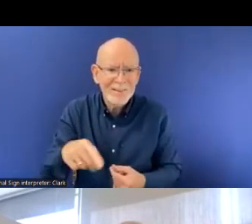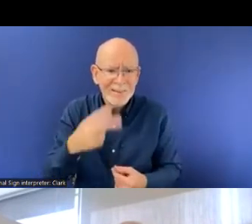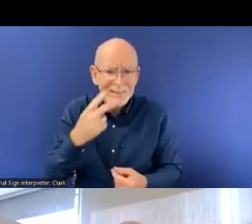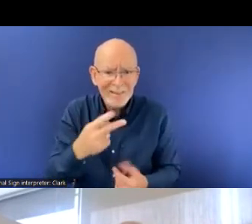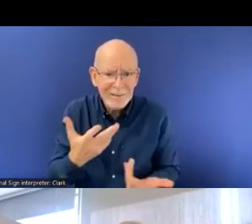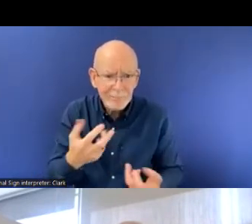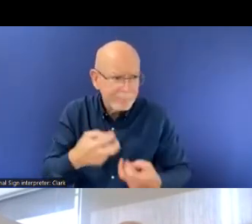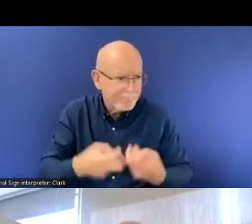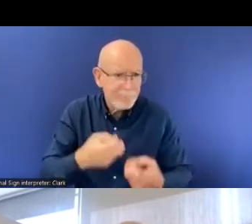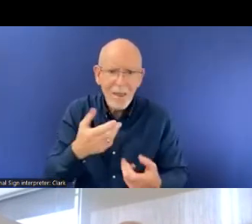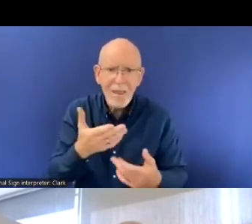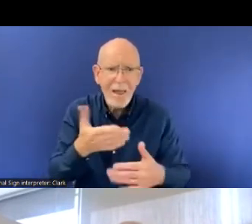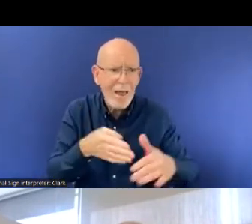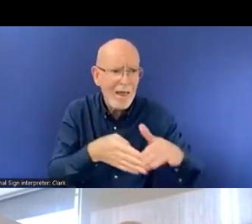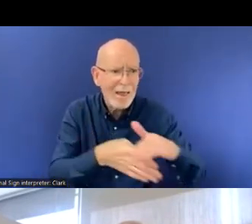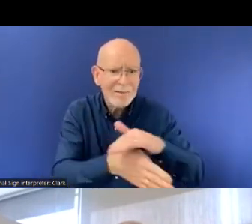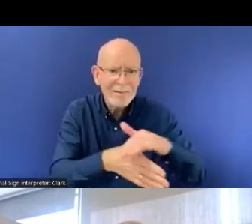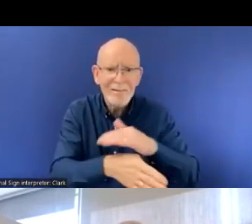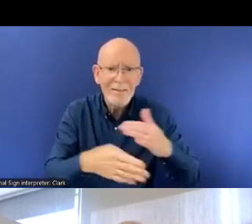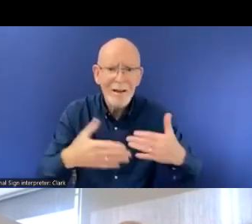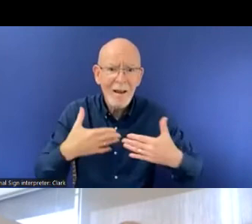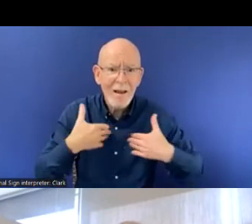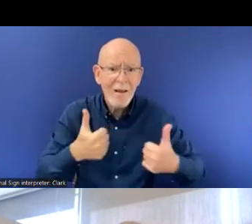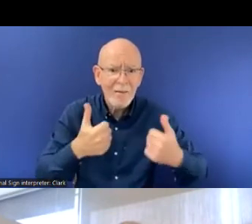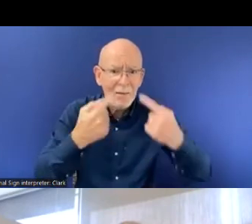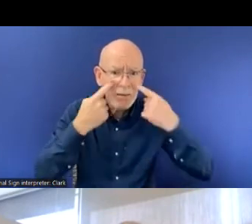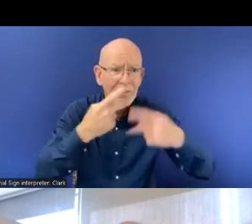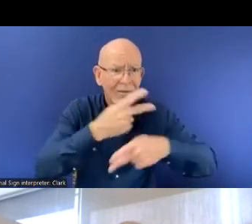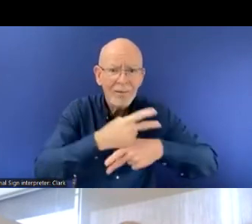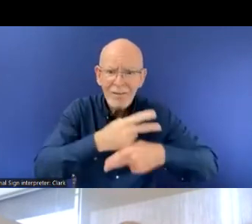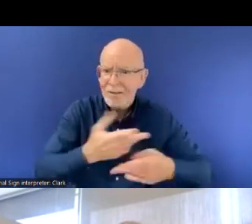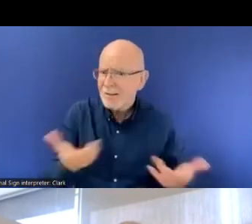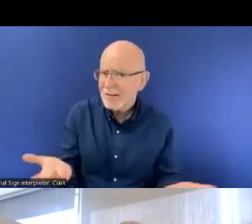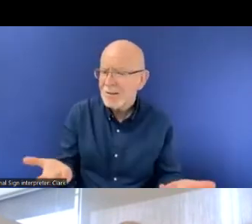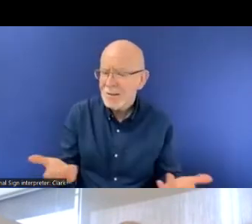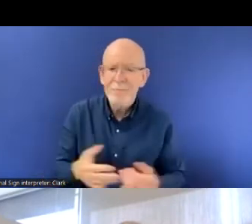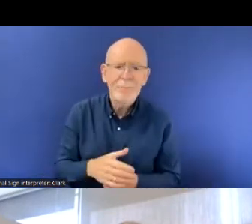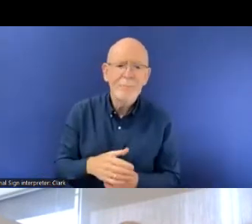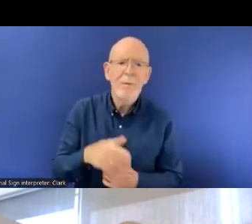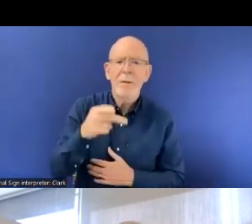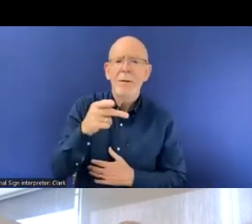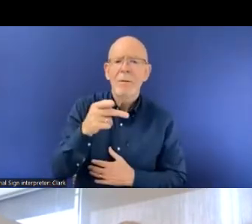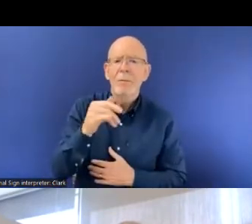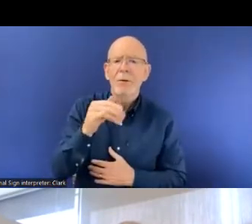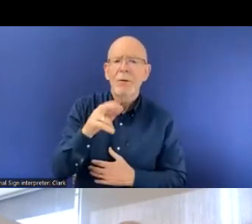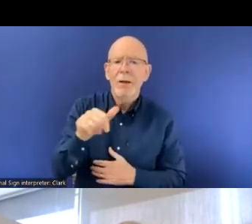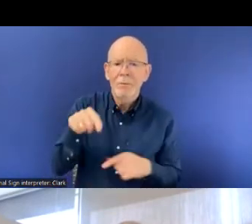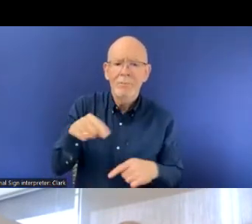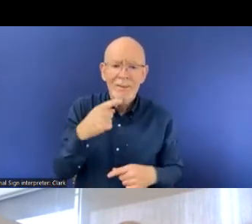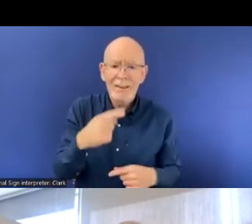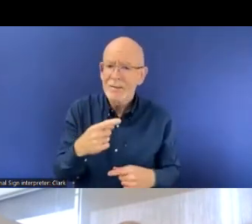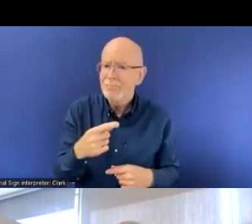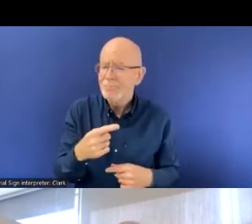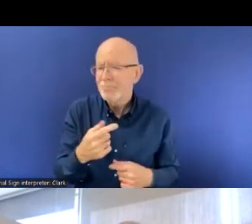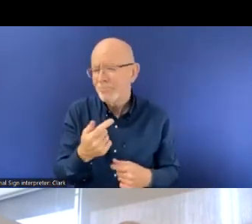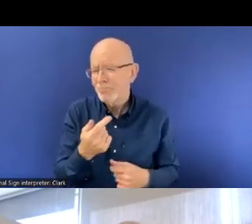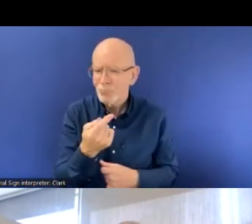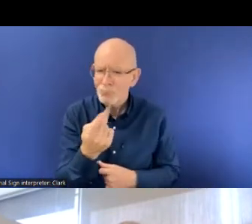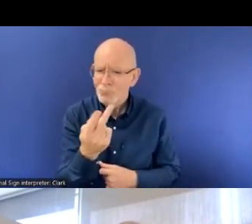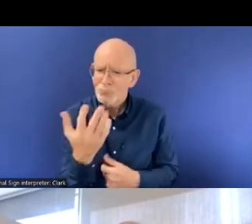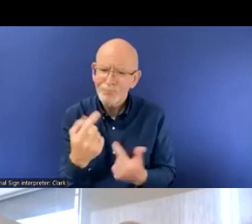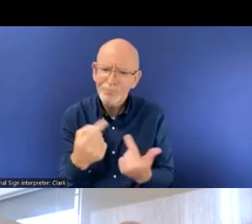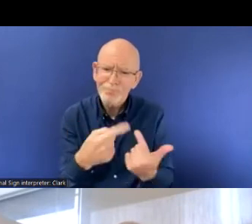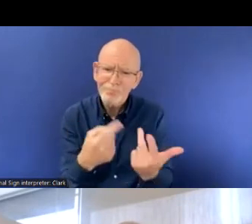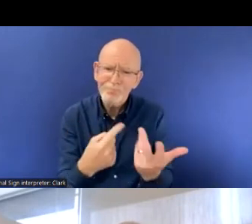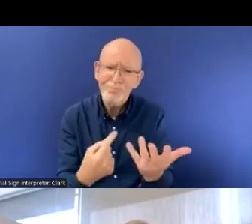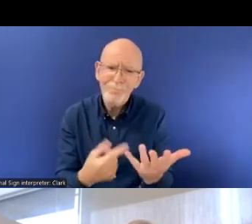we approach them without the evidence base. So now we need to speak to each other and speak a language that everyone's going to understand. Well, indeed.